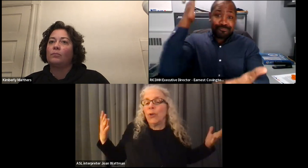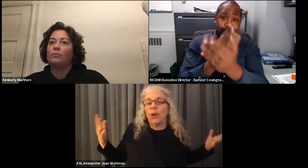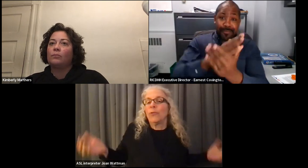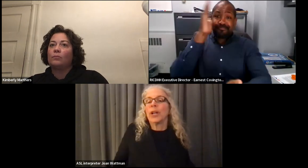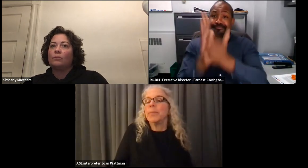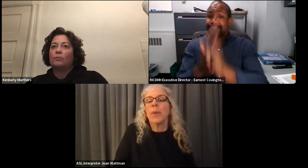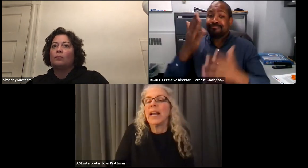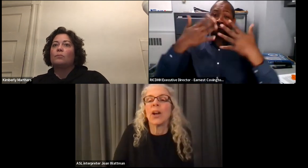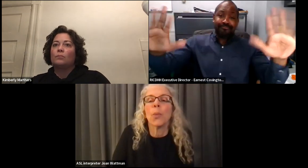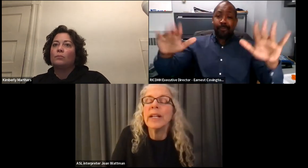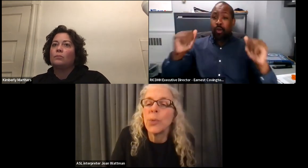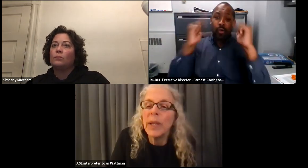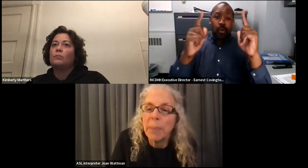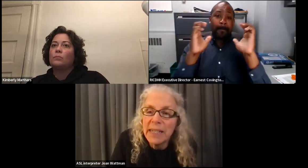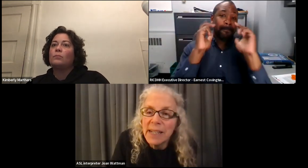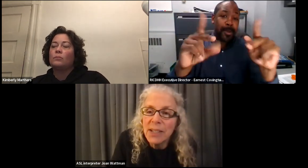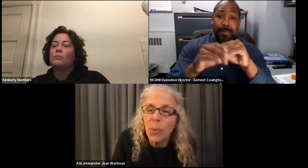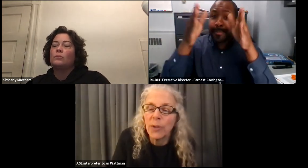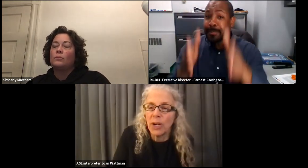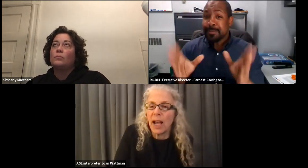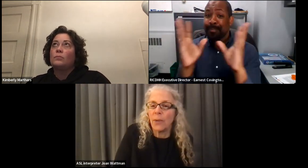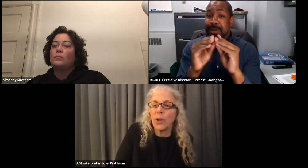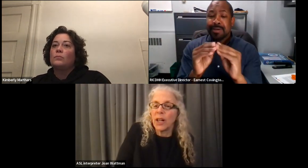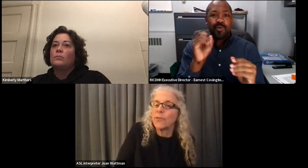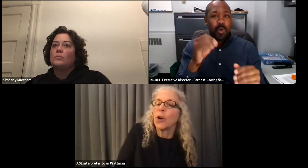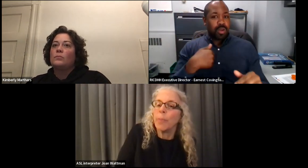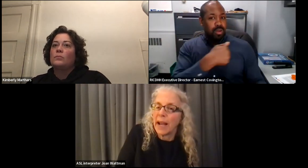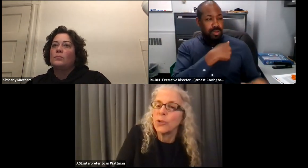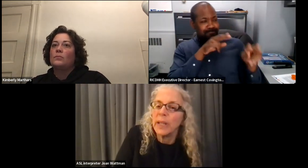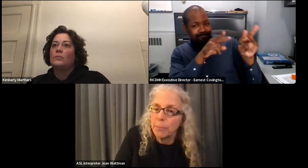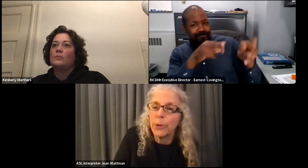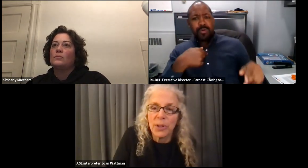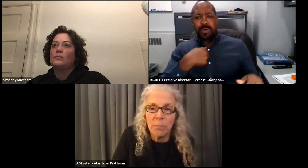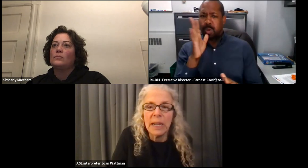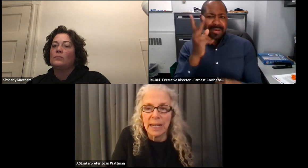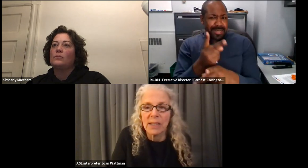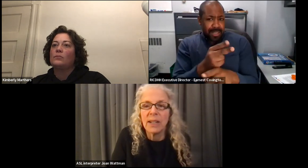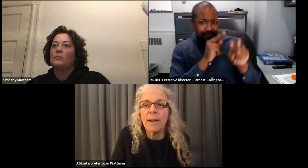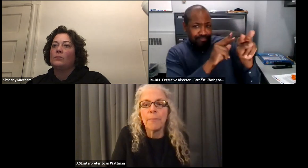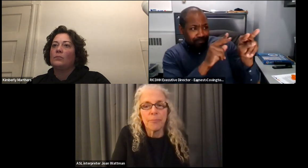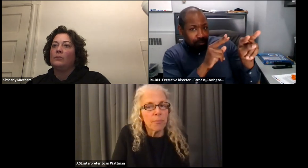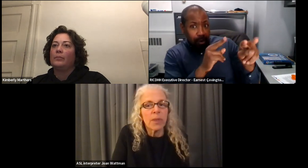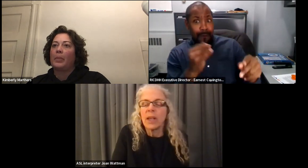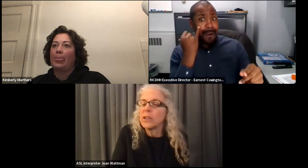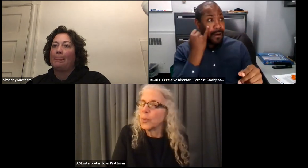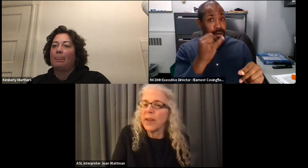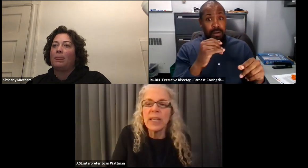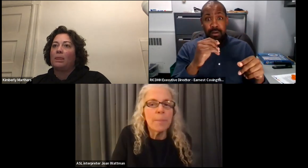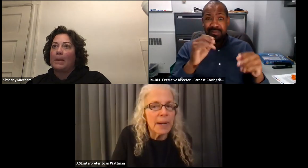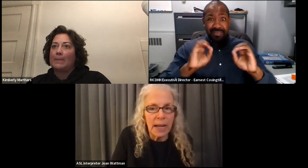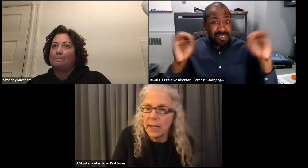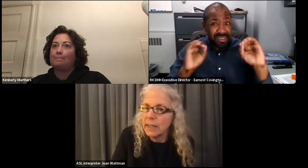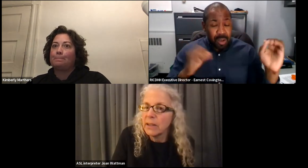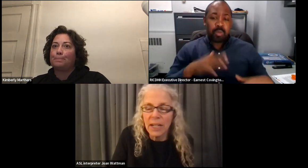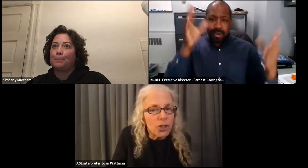mean, we don't know if we're going to be waiting on a week-to-week basis, whether or not we all have to go back to in-person meetings. So we have to